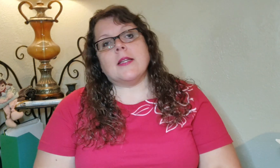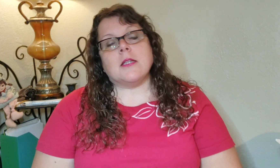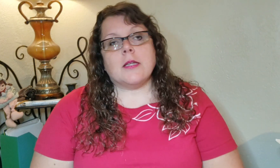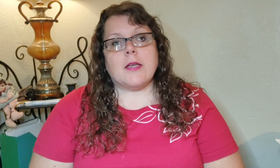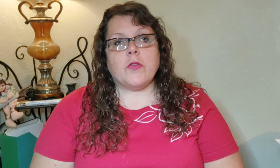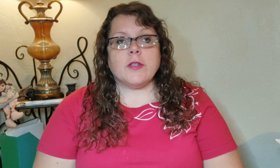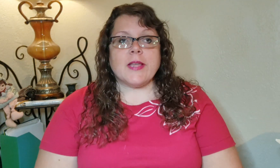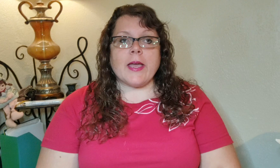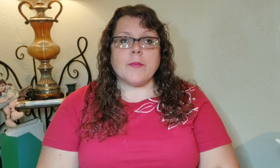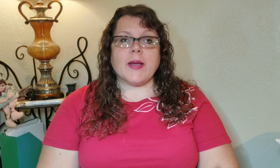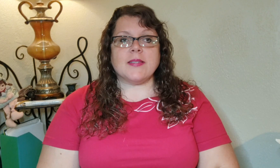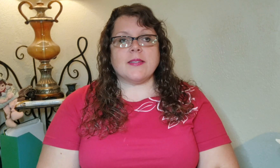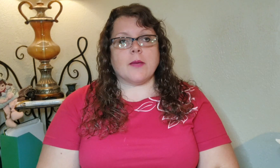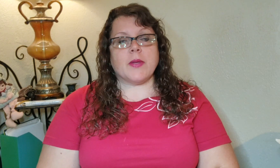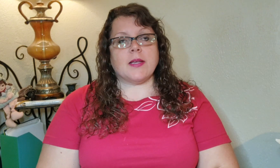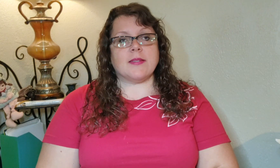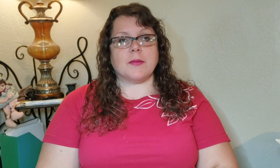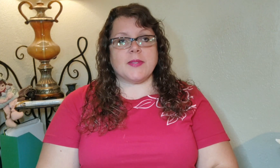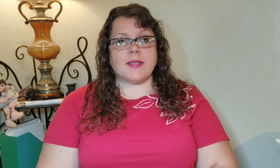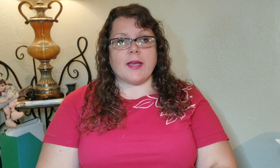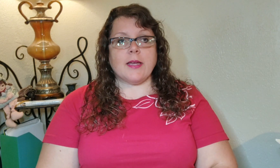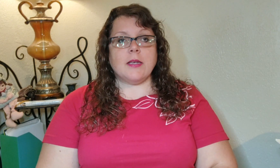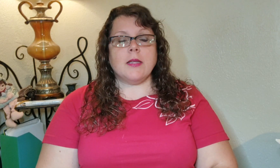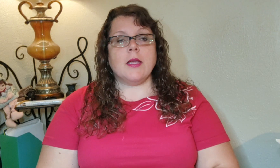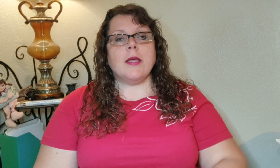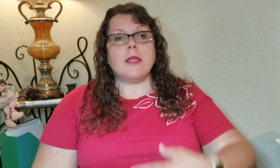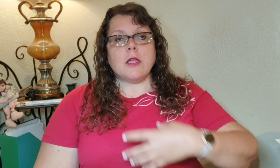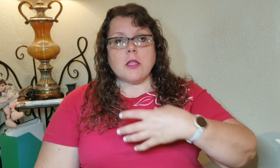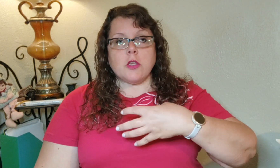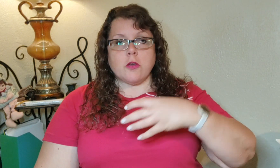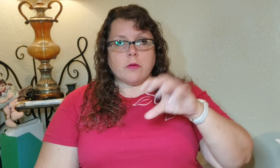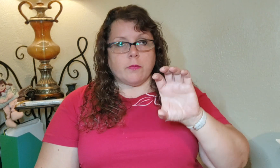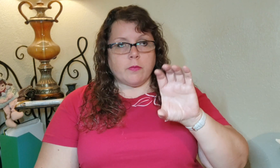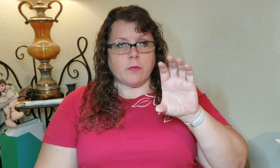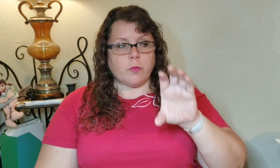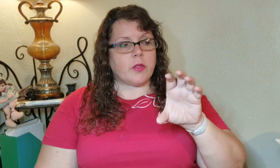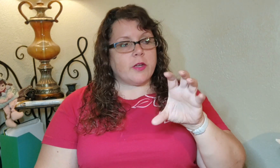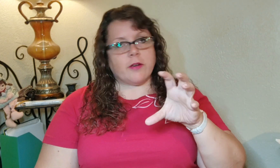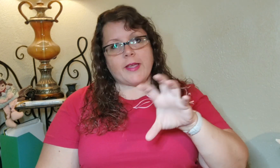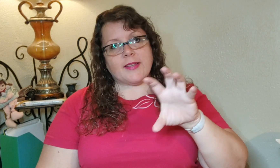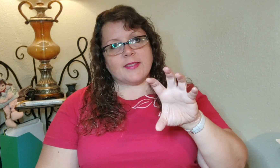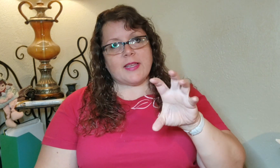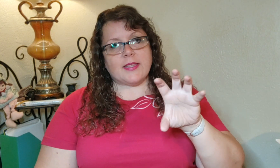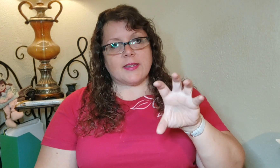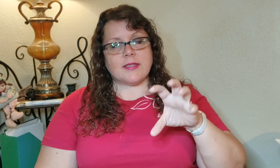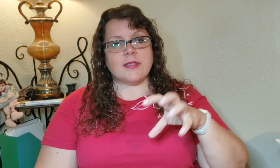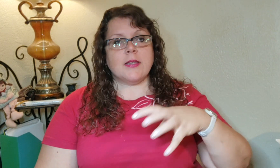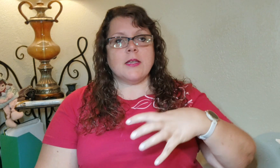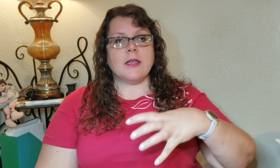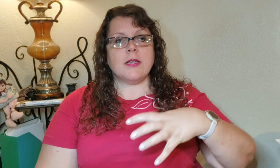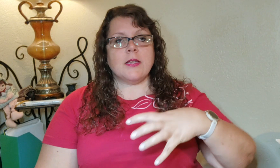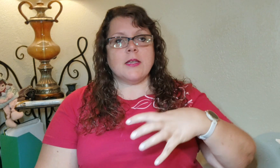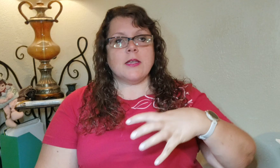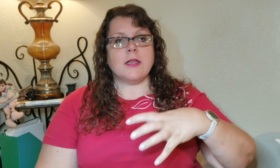And if you say, my stomach is upset, you, with your hands like this, you put it down